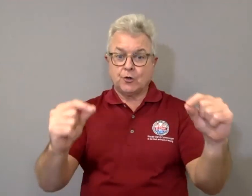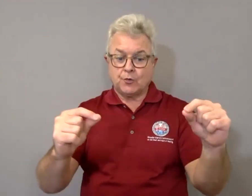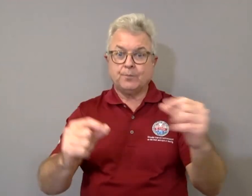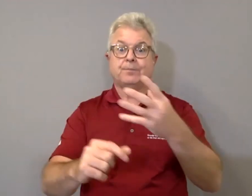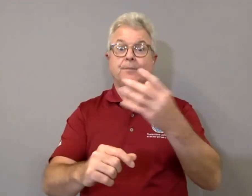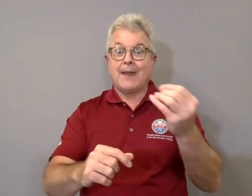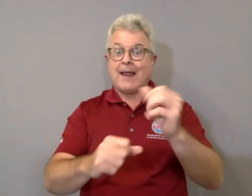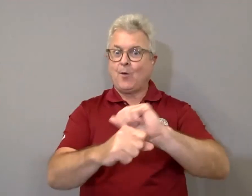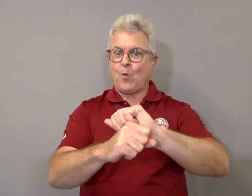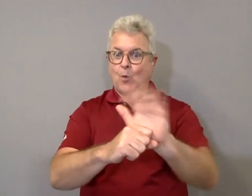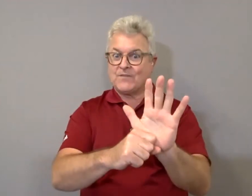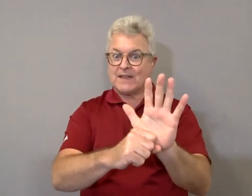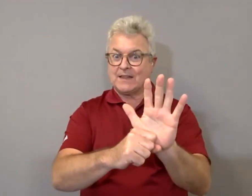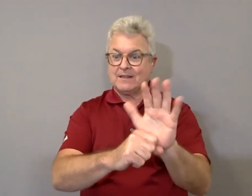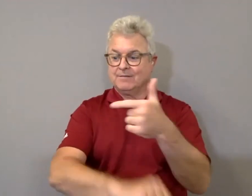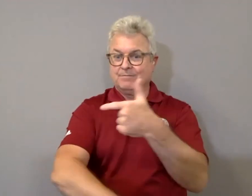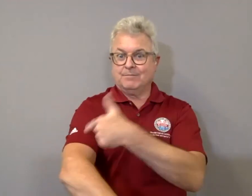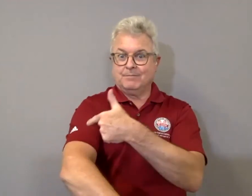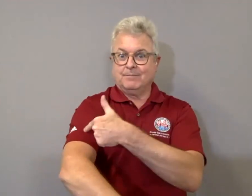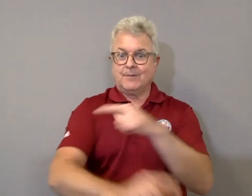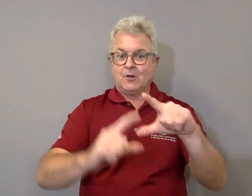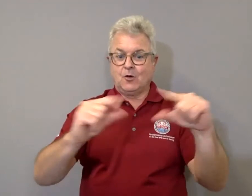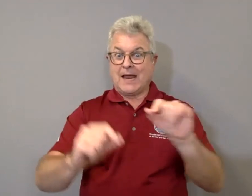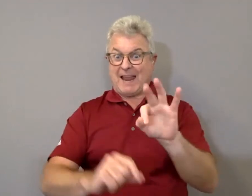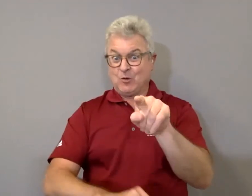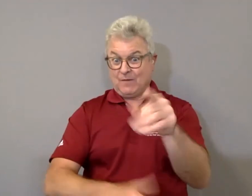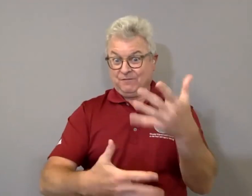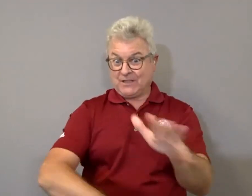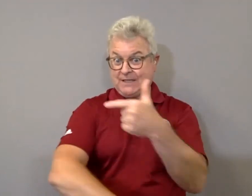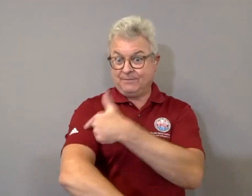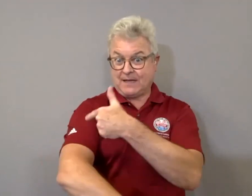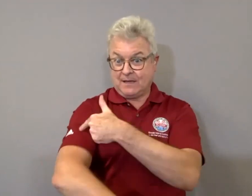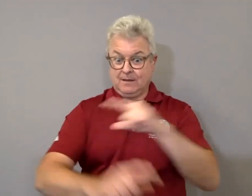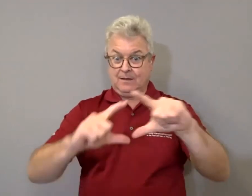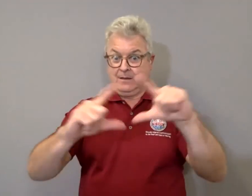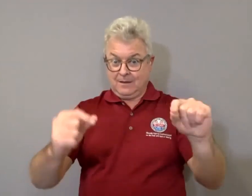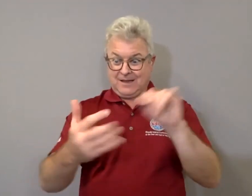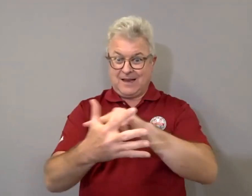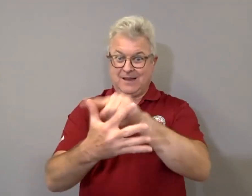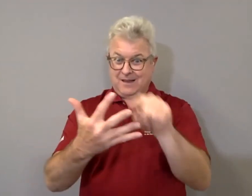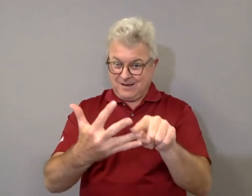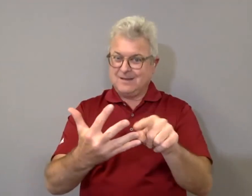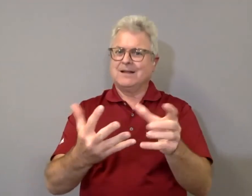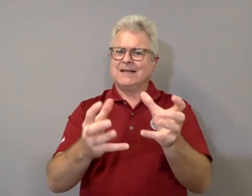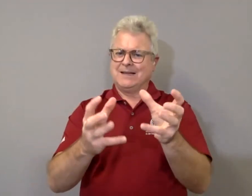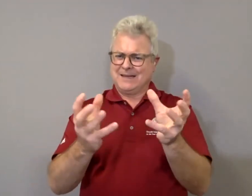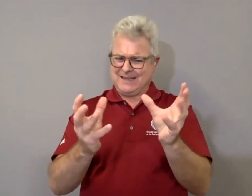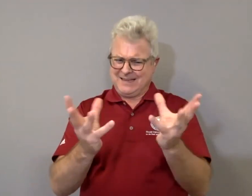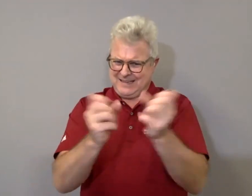social security cards, and any COVID information, including your vaccine card, if you have that.